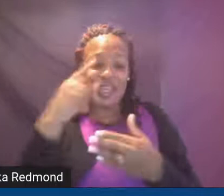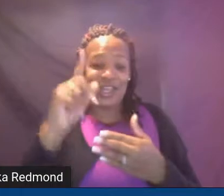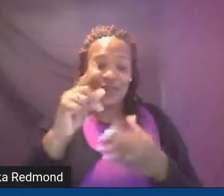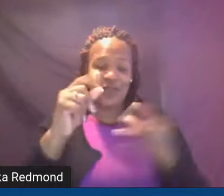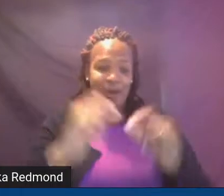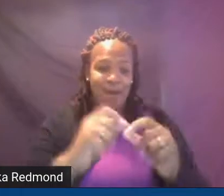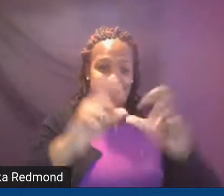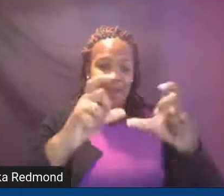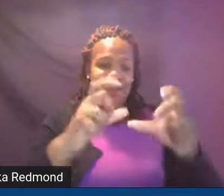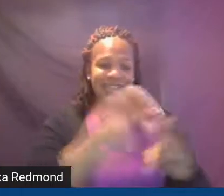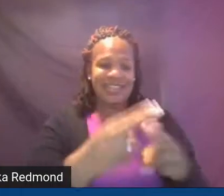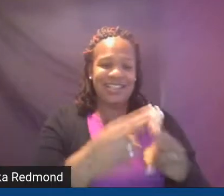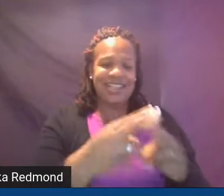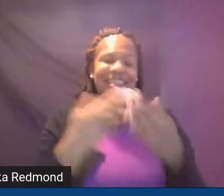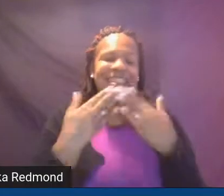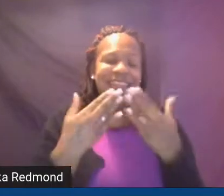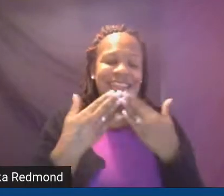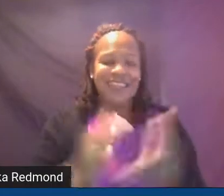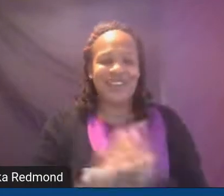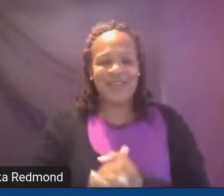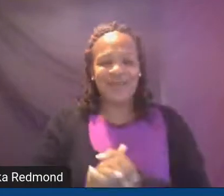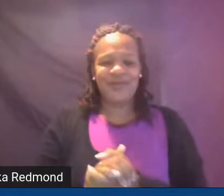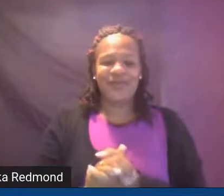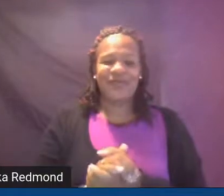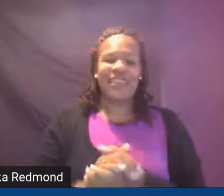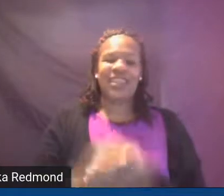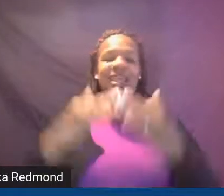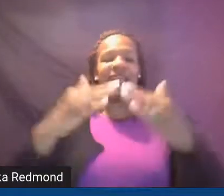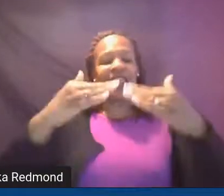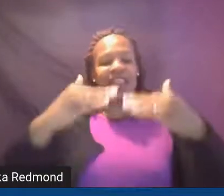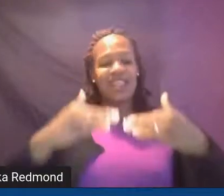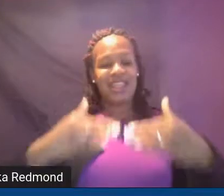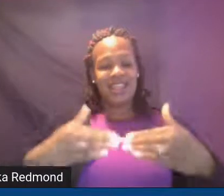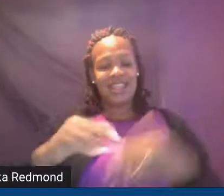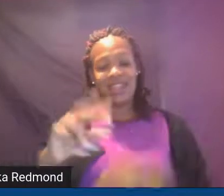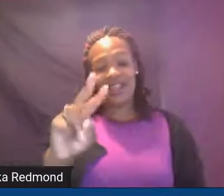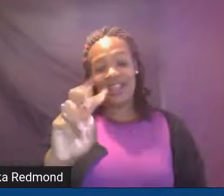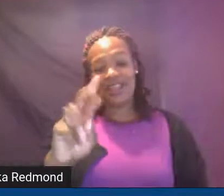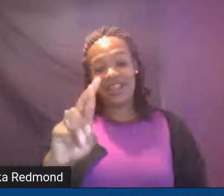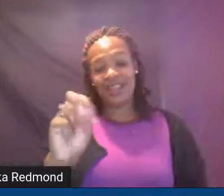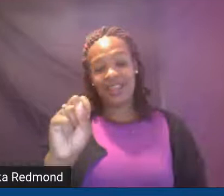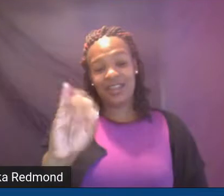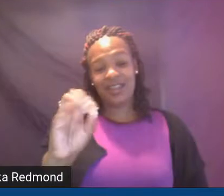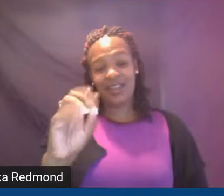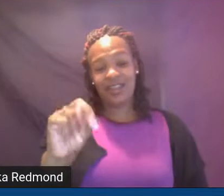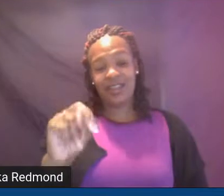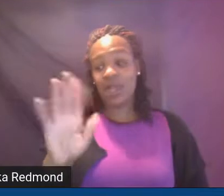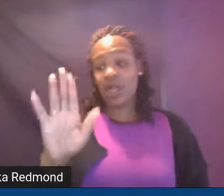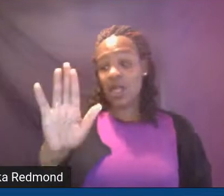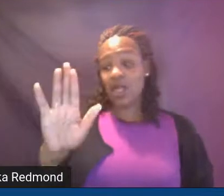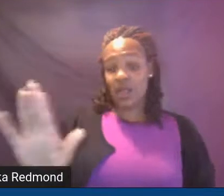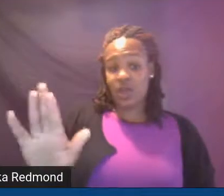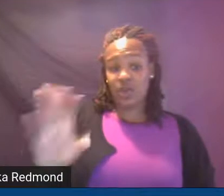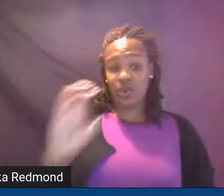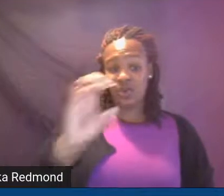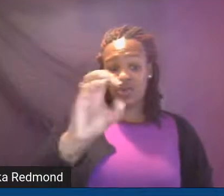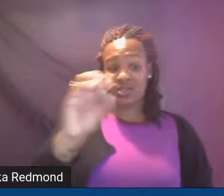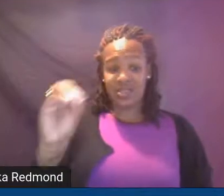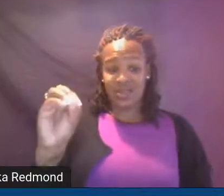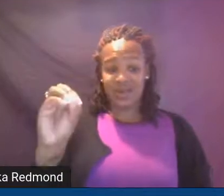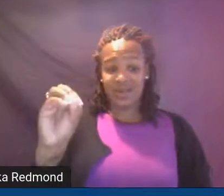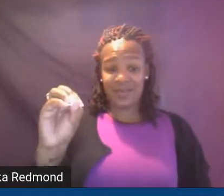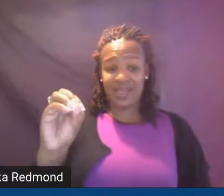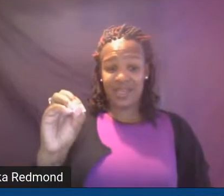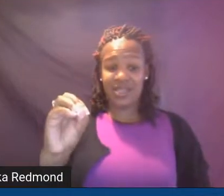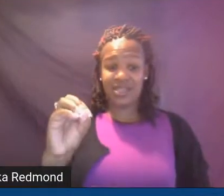I think that the next version of capitalism, as we come out of this, those companies that are going to really be successful in the